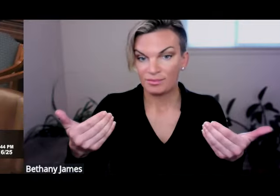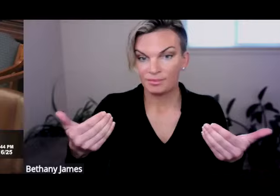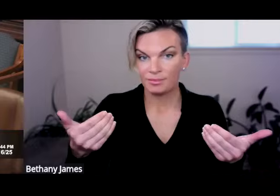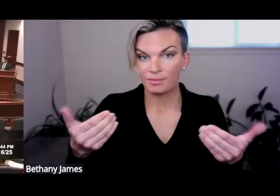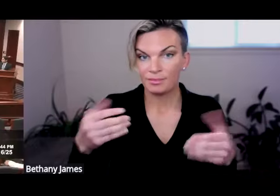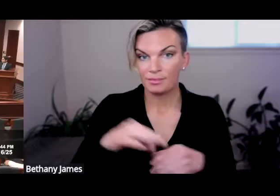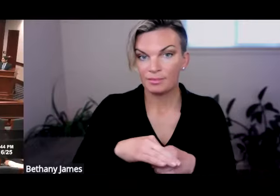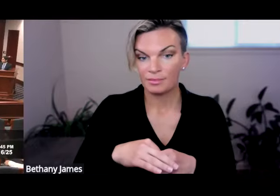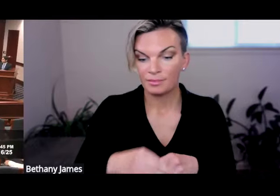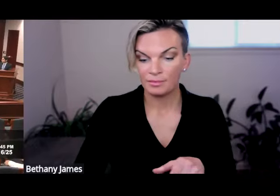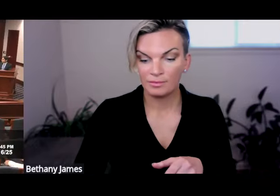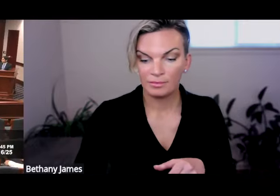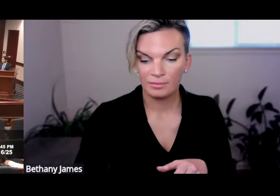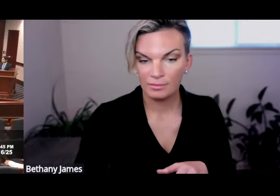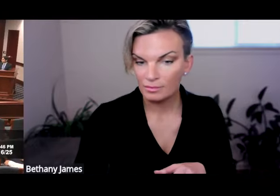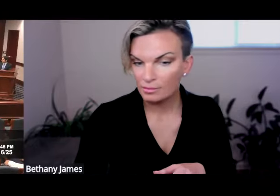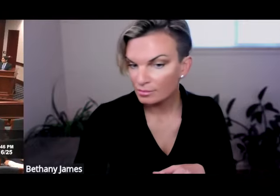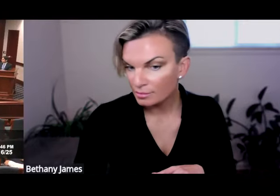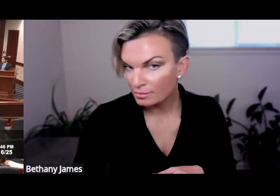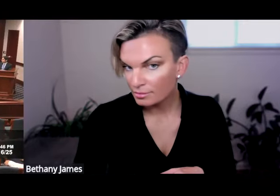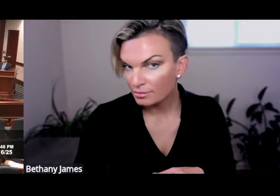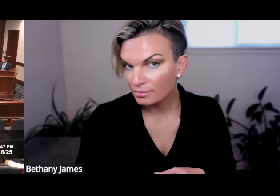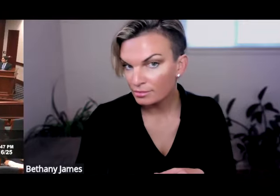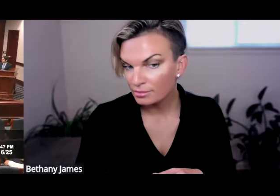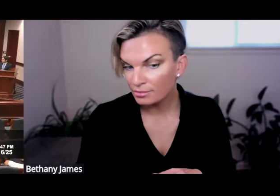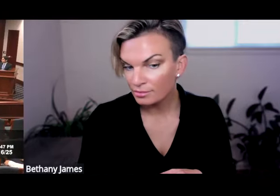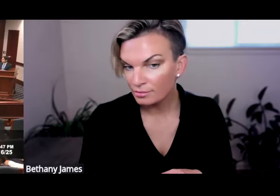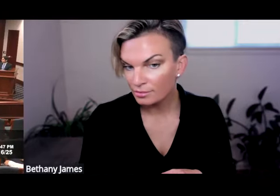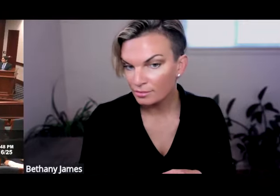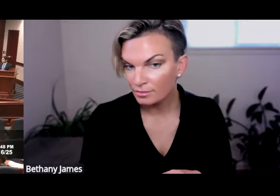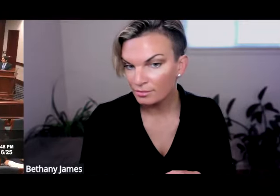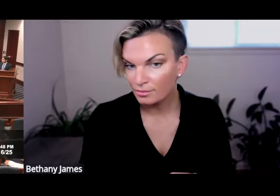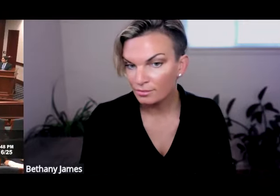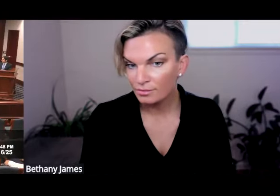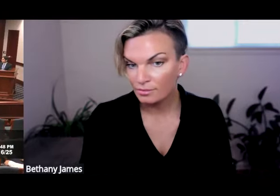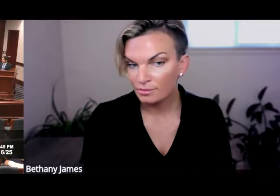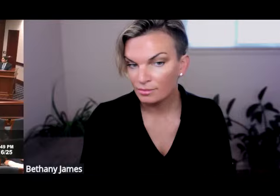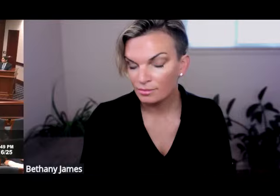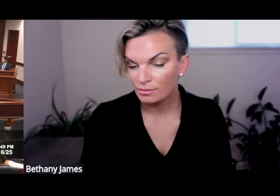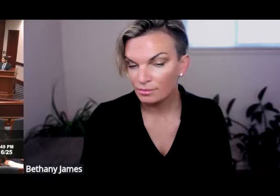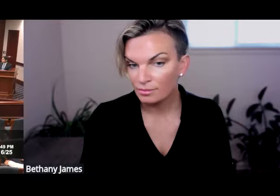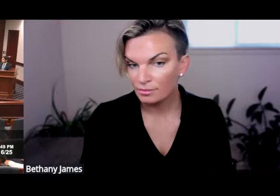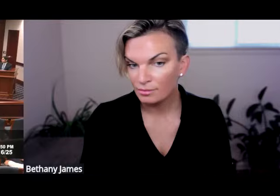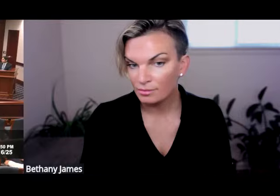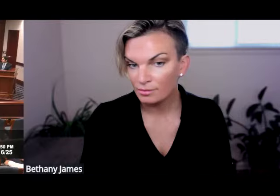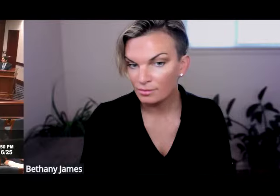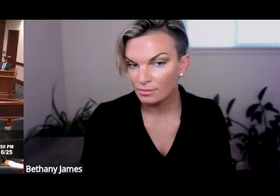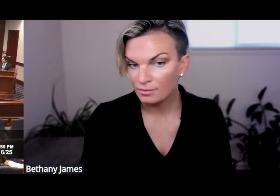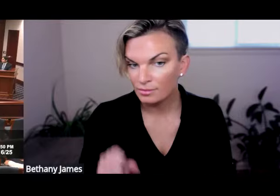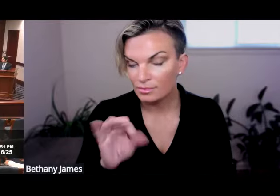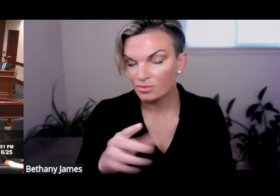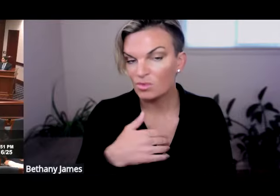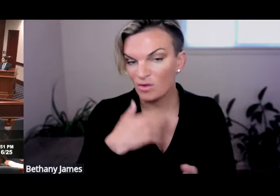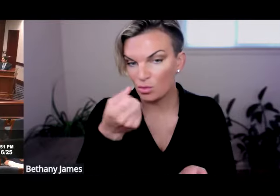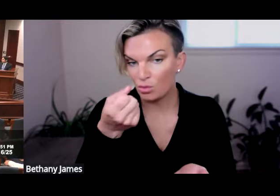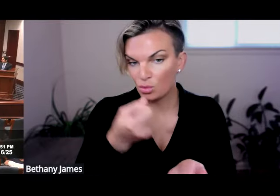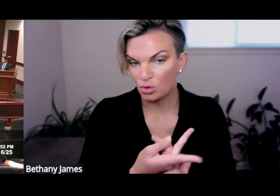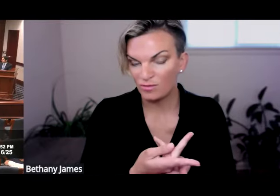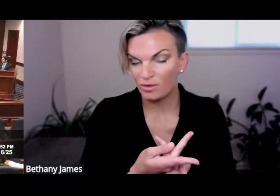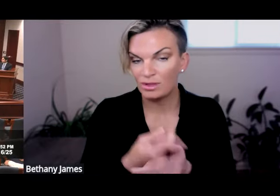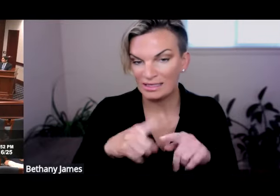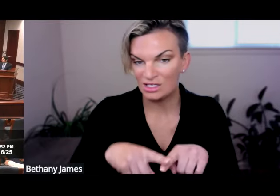response to that would be, if we're able to make the approval conditional on us substituting one portion of the petition, we'd